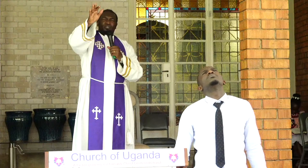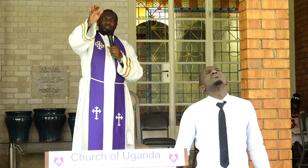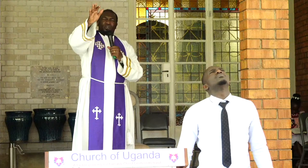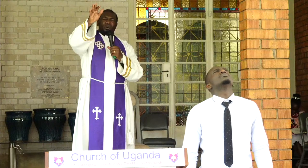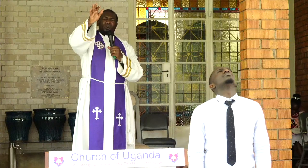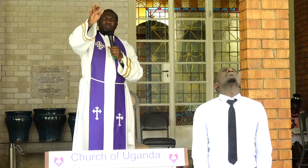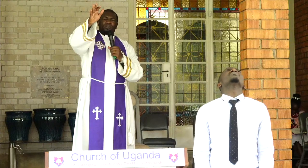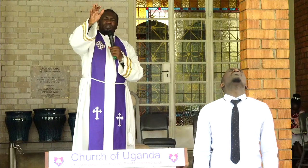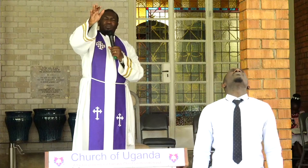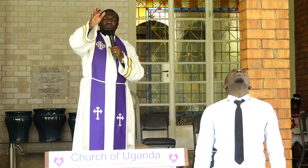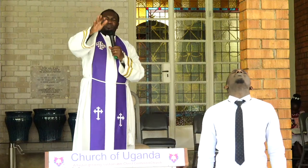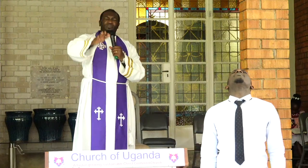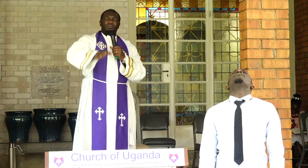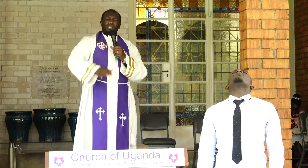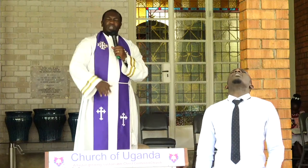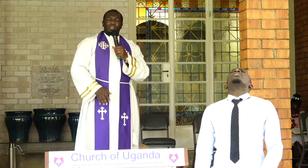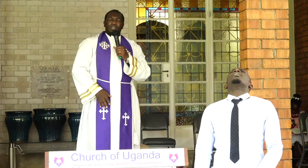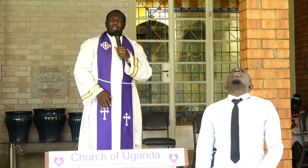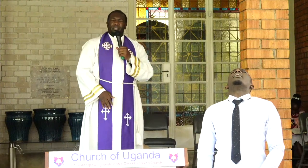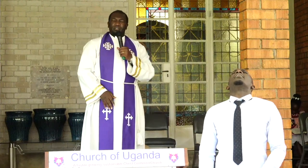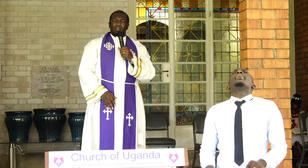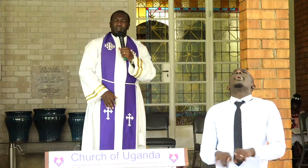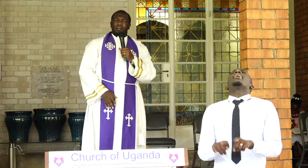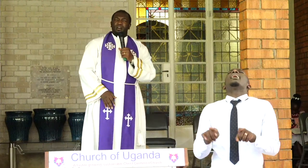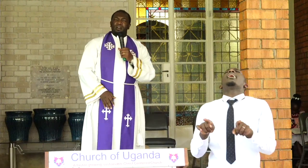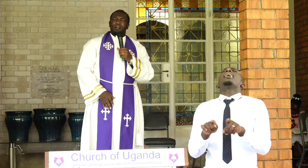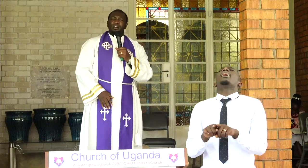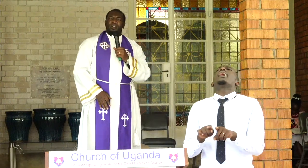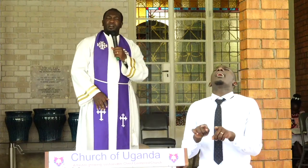upon the throne. And